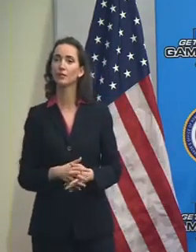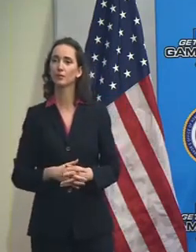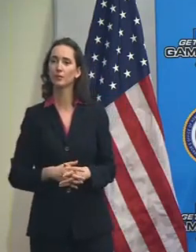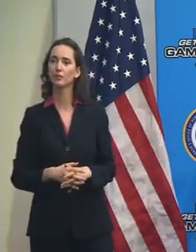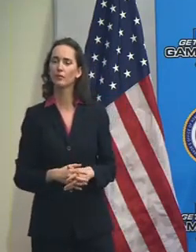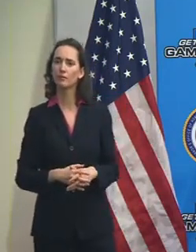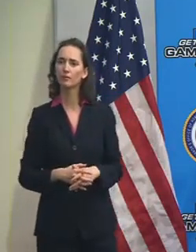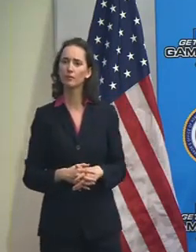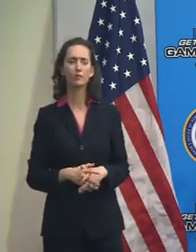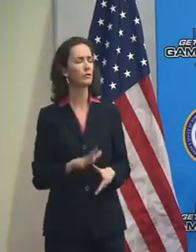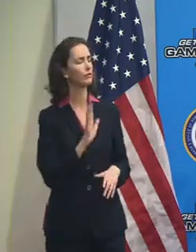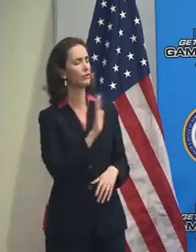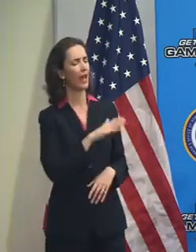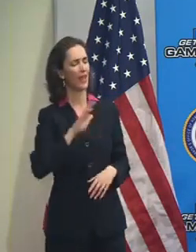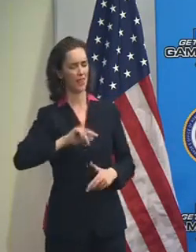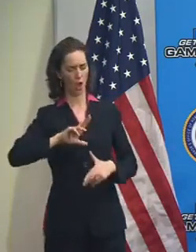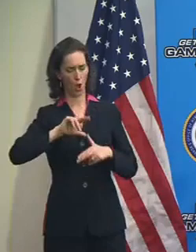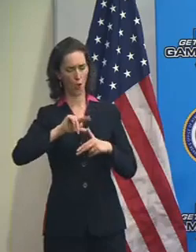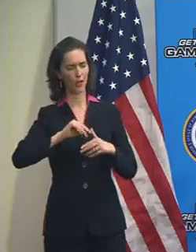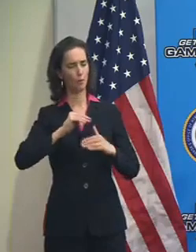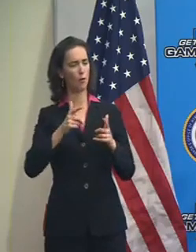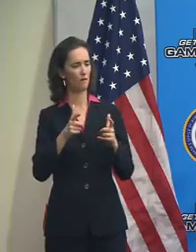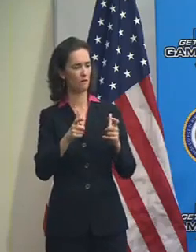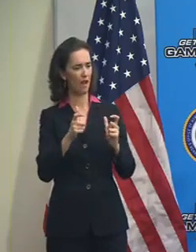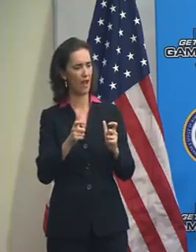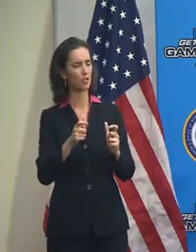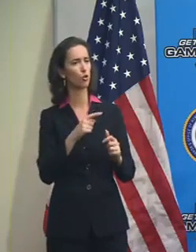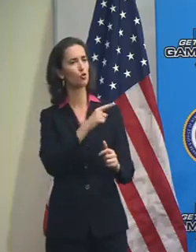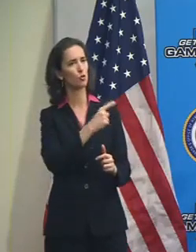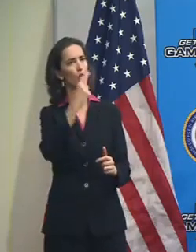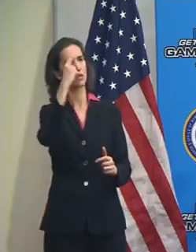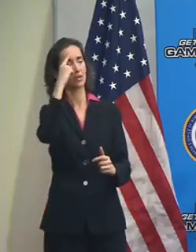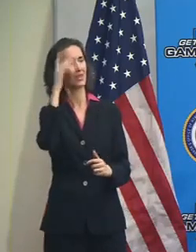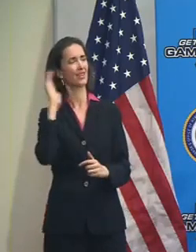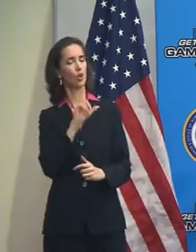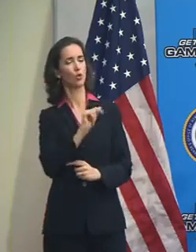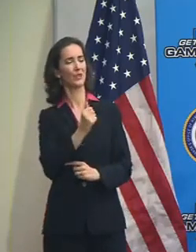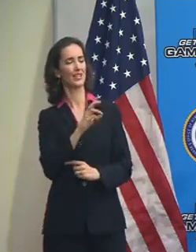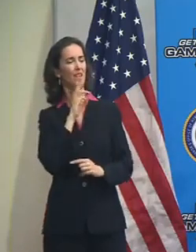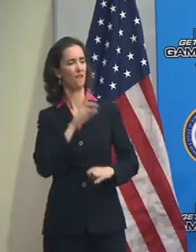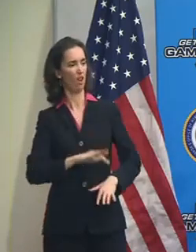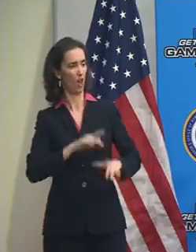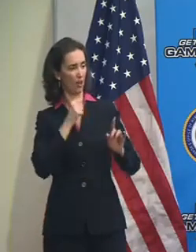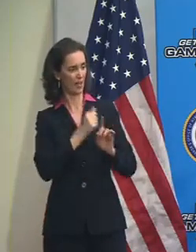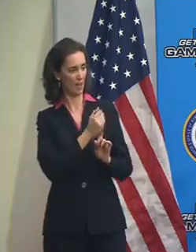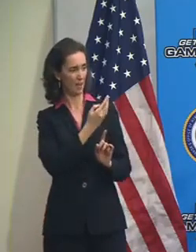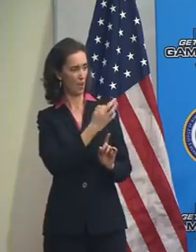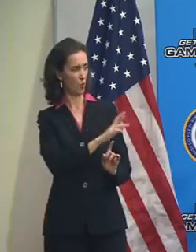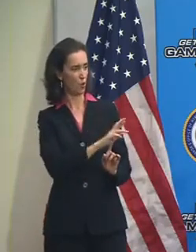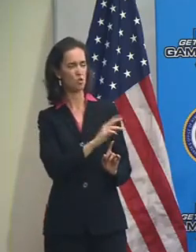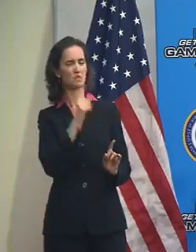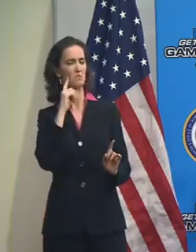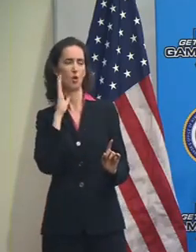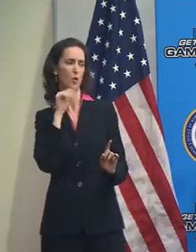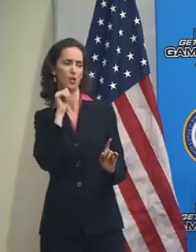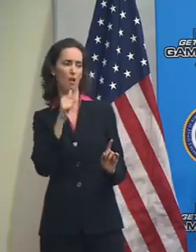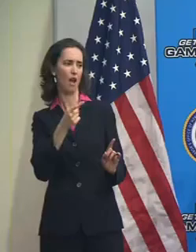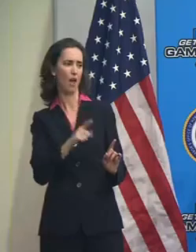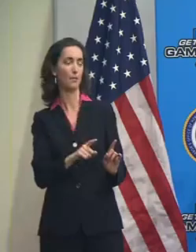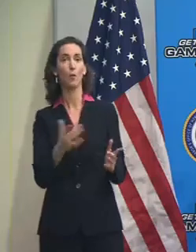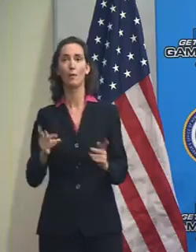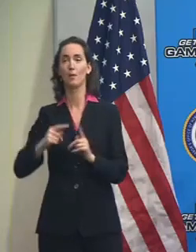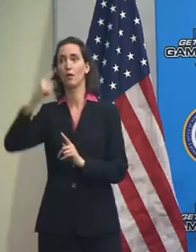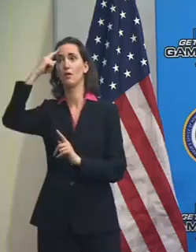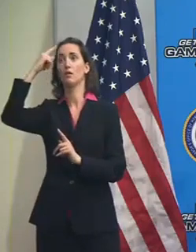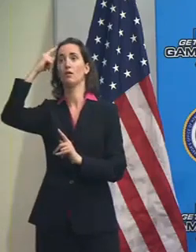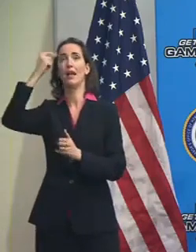is moving so quickly, you're kind of confident that we're not going to see anything like the 2016 flood here in Baton Rouge or Milton here, because that's on everyone's mind